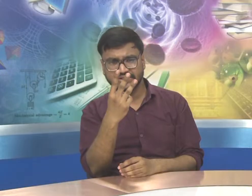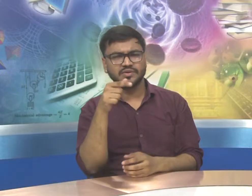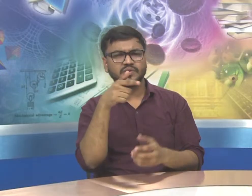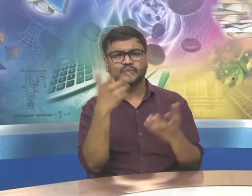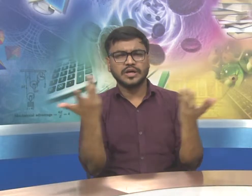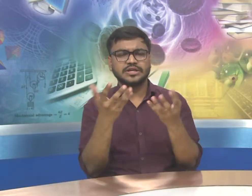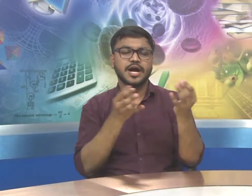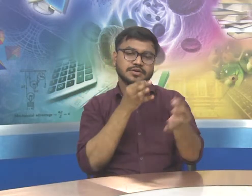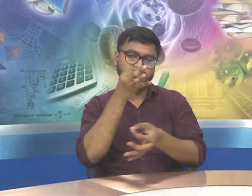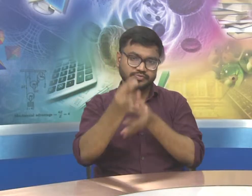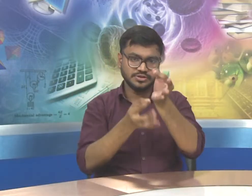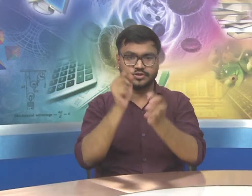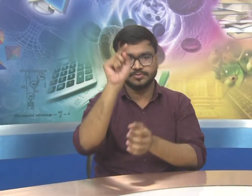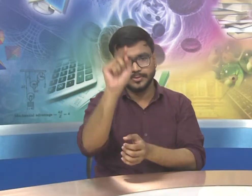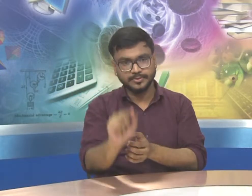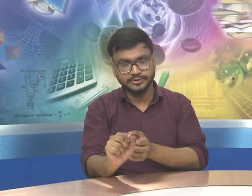Atomic mass.